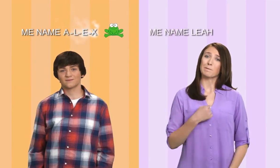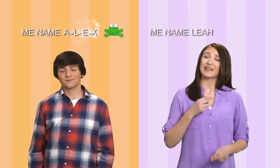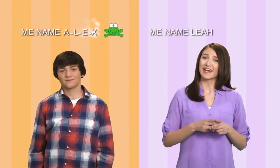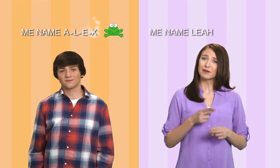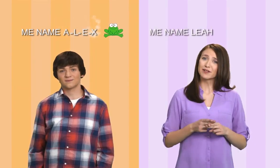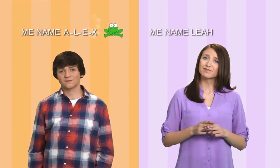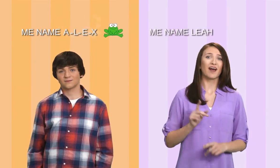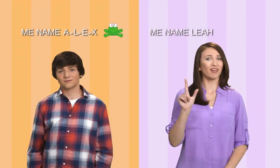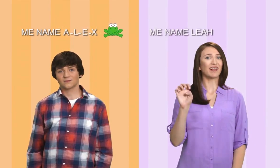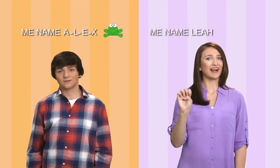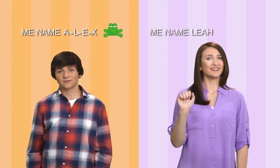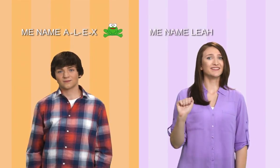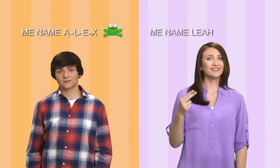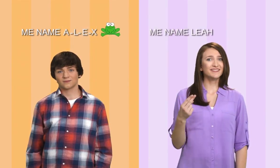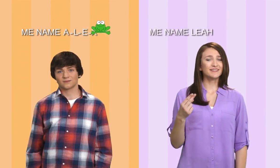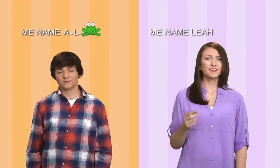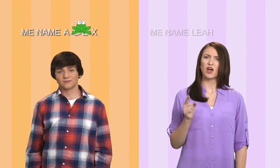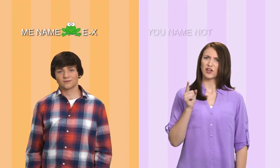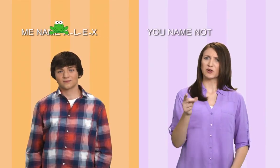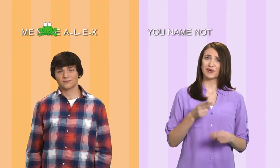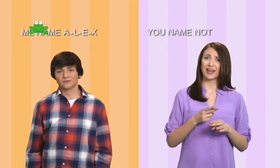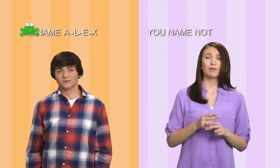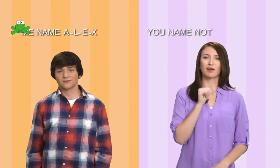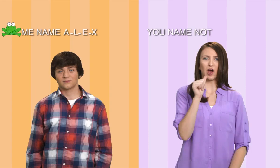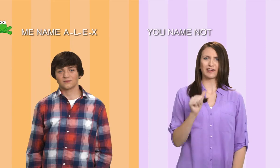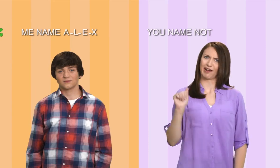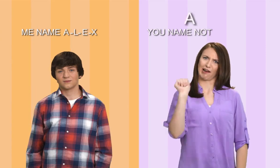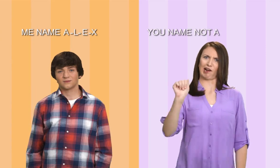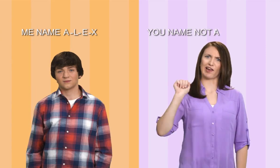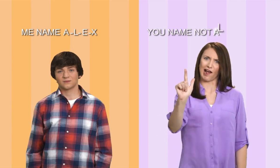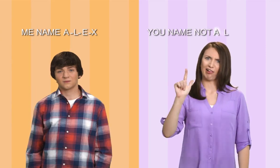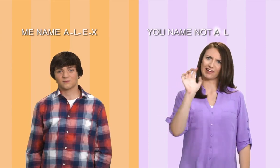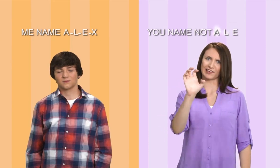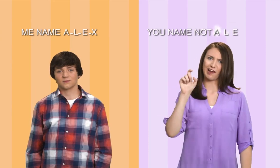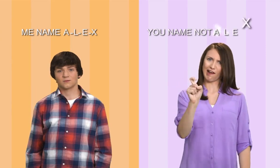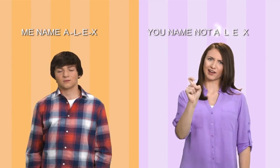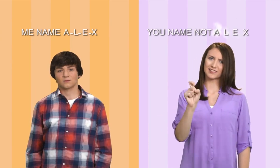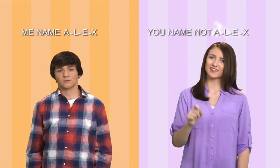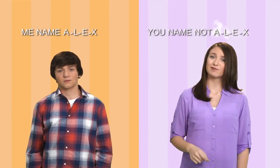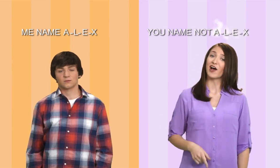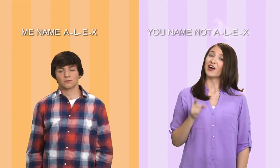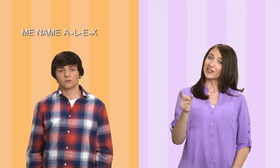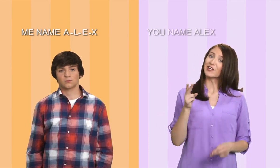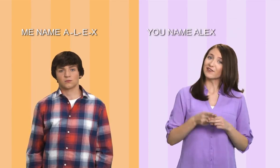Me name Leah. You name not A-L-E-X. You